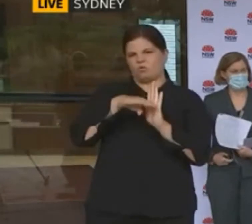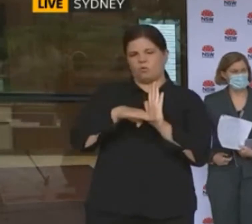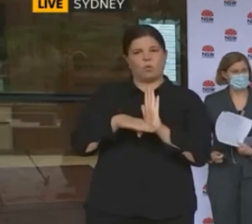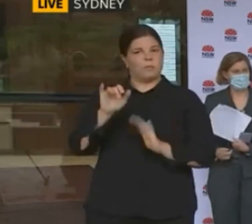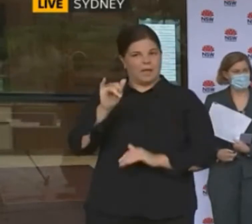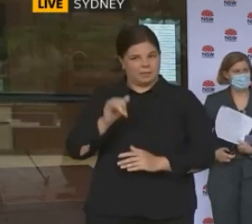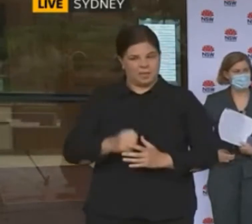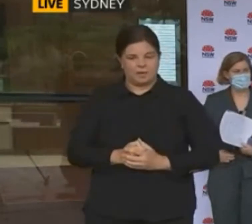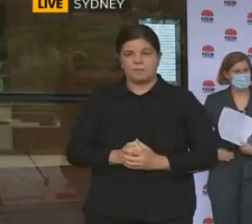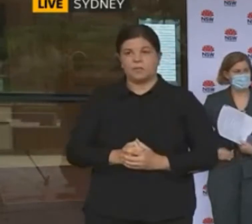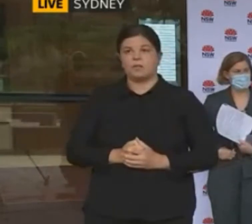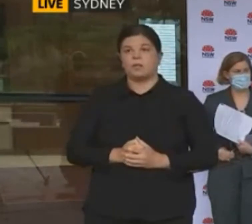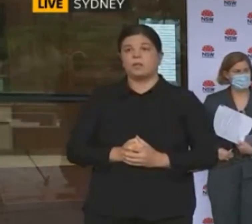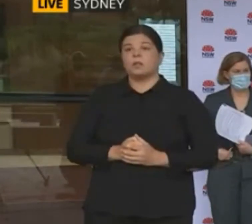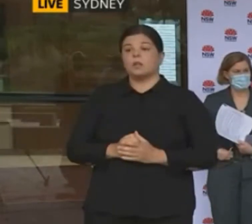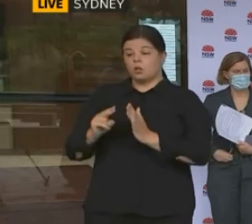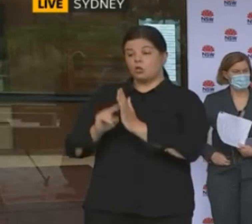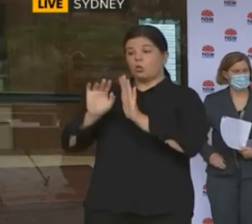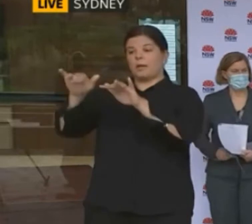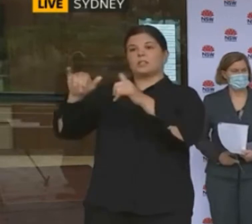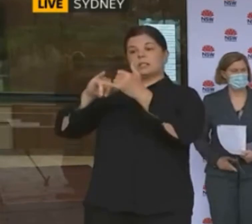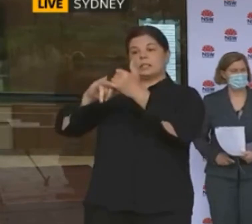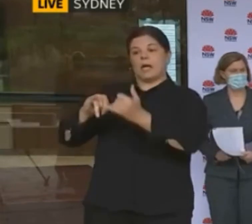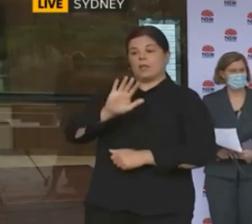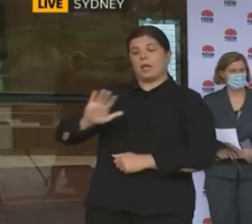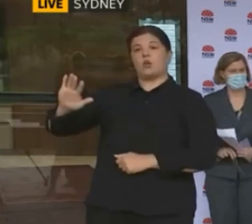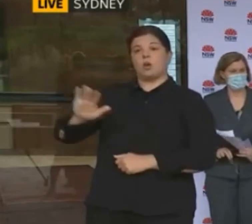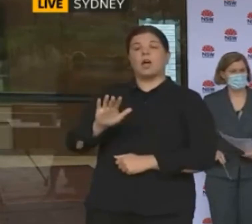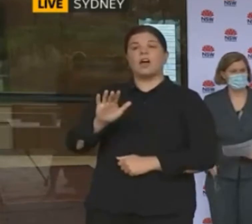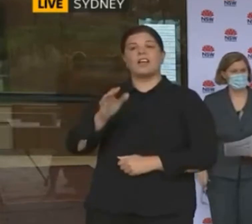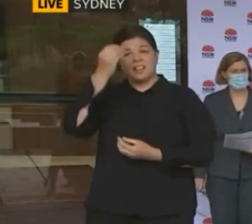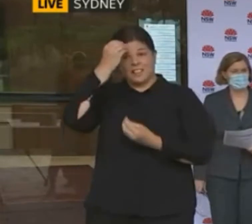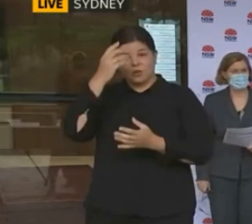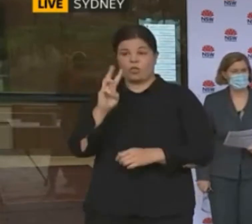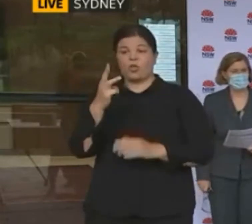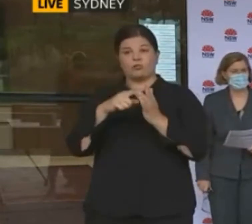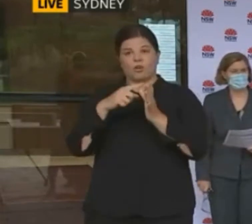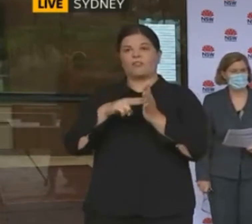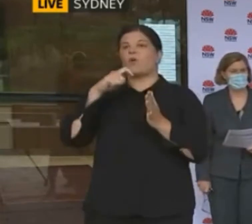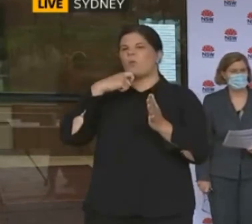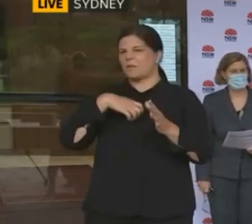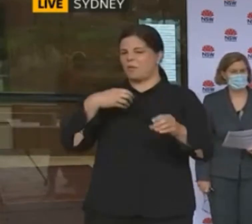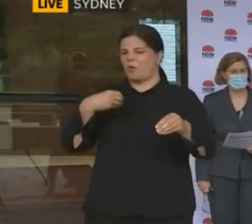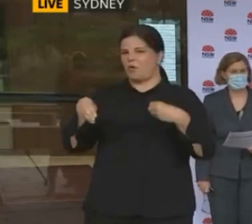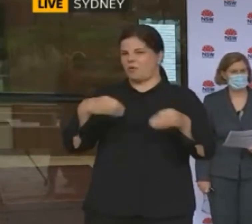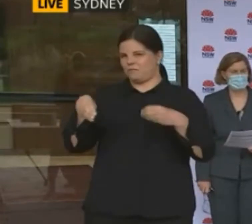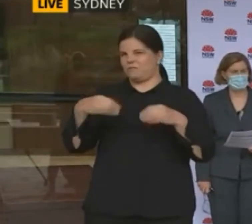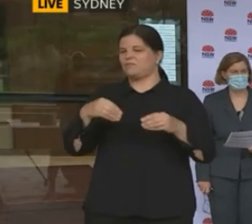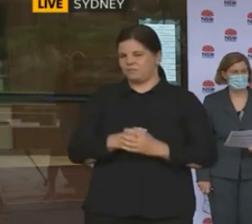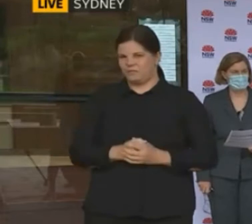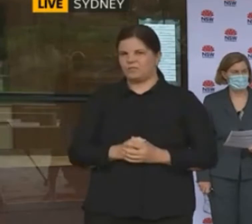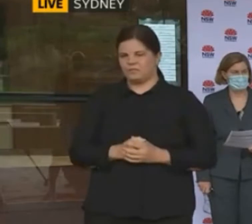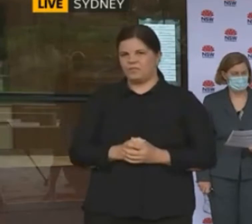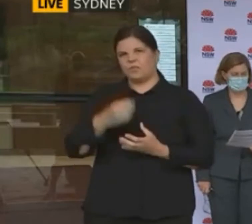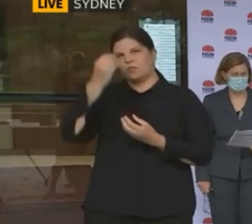to people in the southern part of the Northern Beaches, please know there'll be relief for you on the 3rd of January. We'll be able to tell you exactly what that relief looks